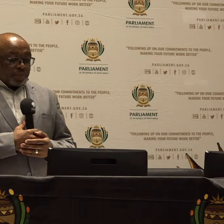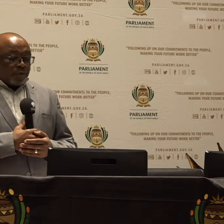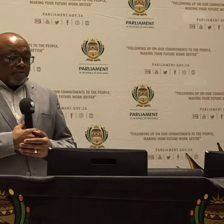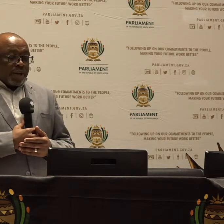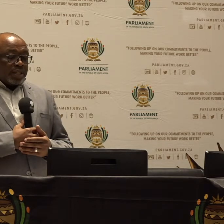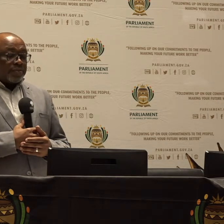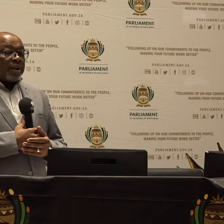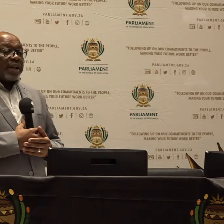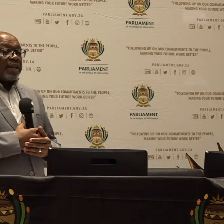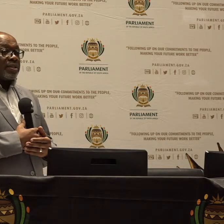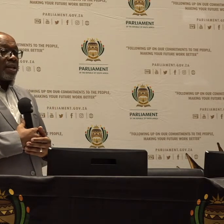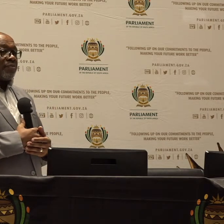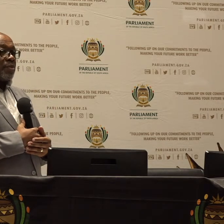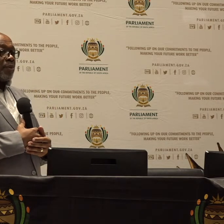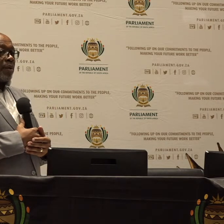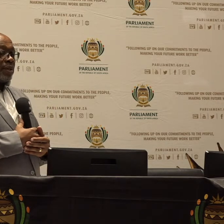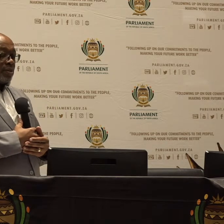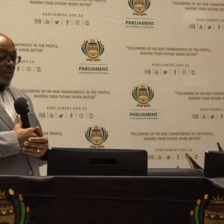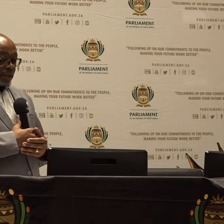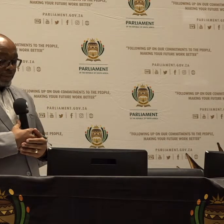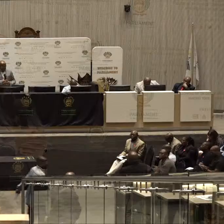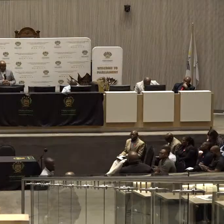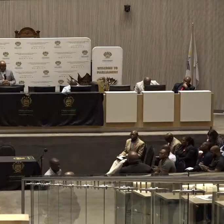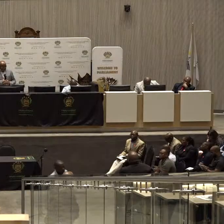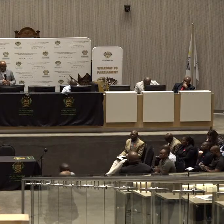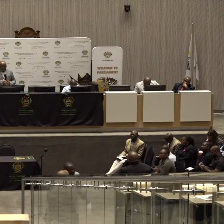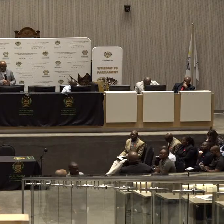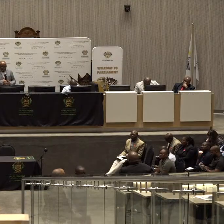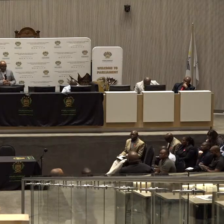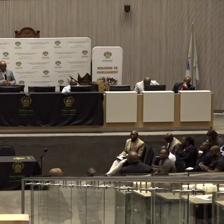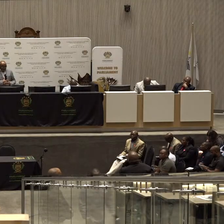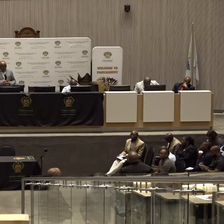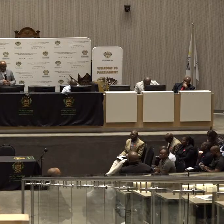it provides for rail safety permits